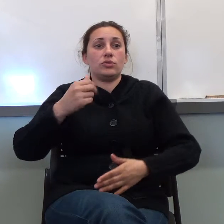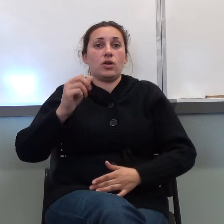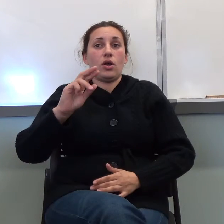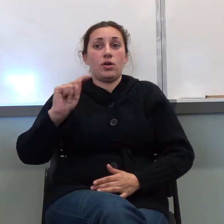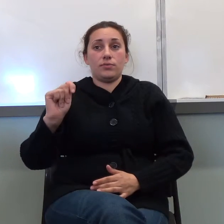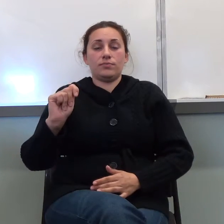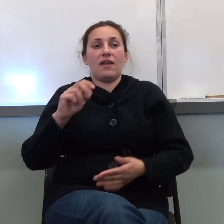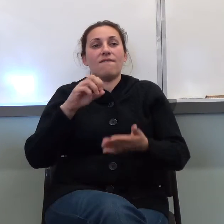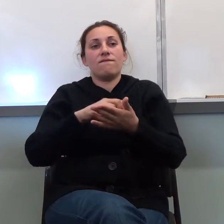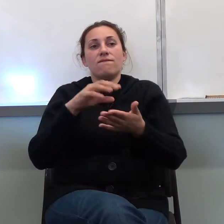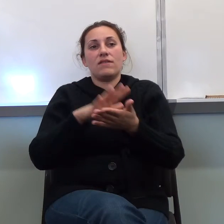we can practice this.